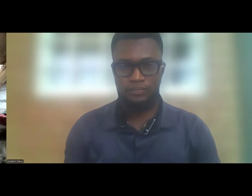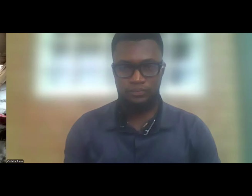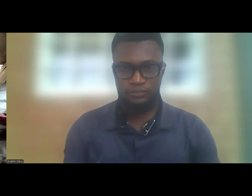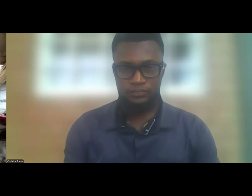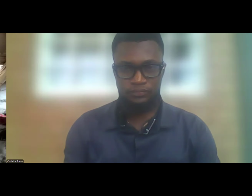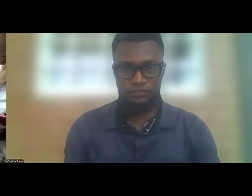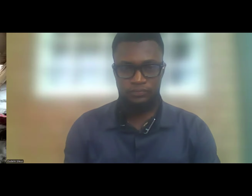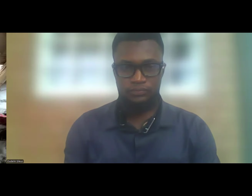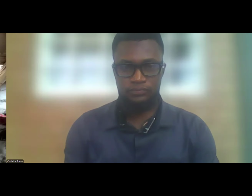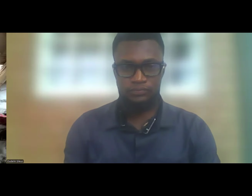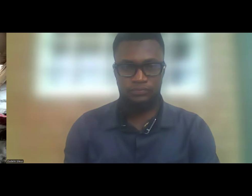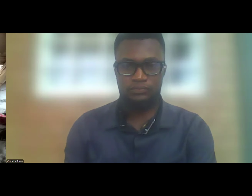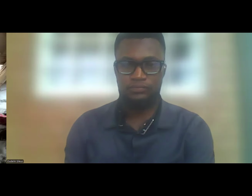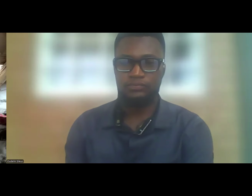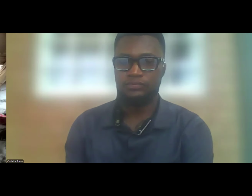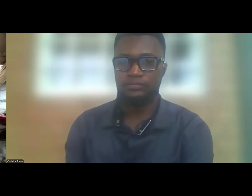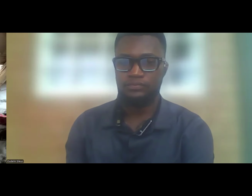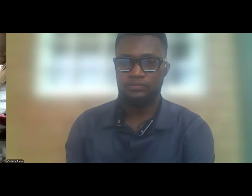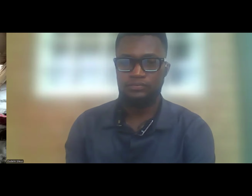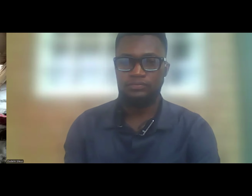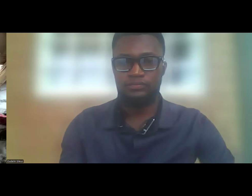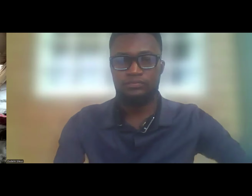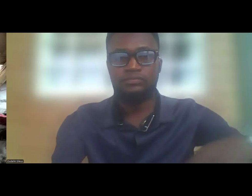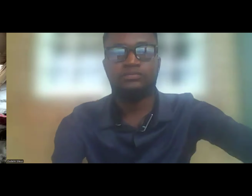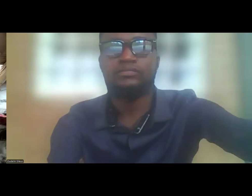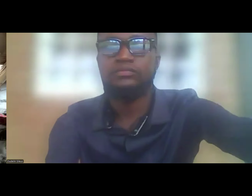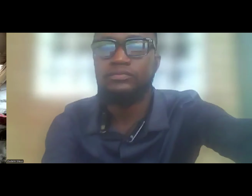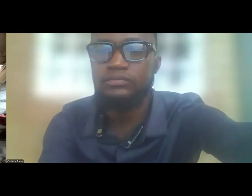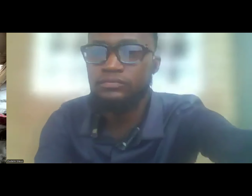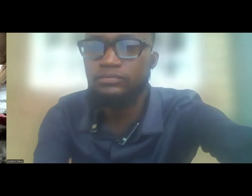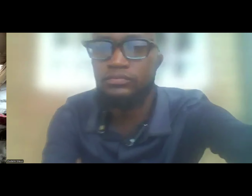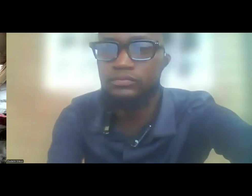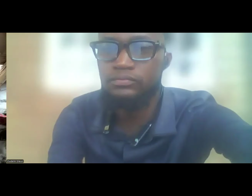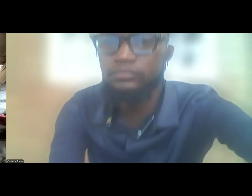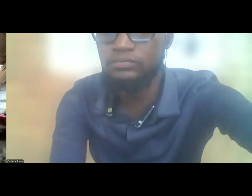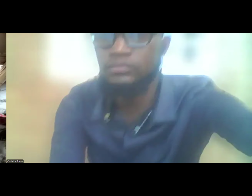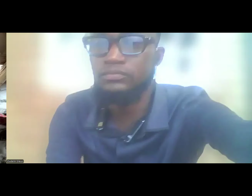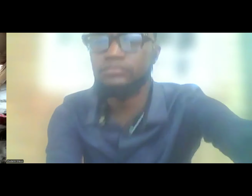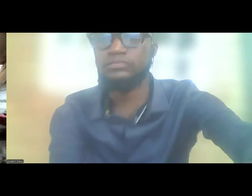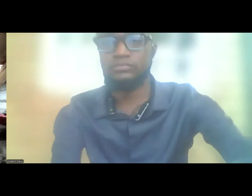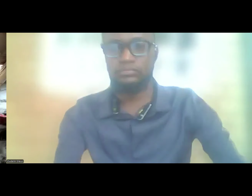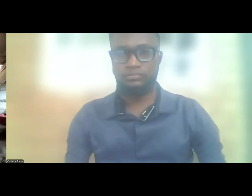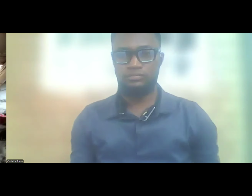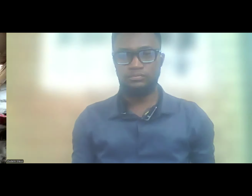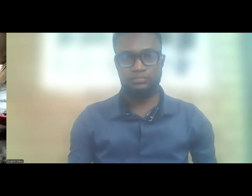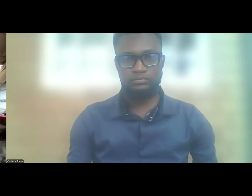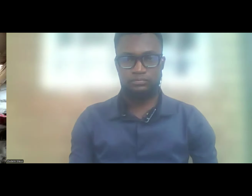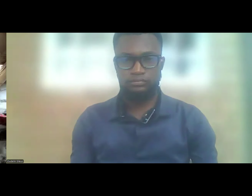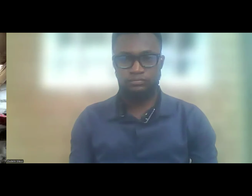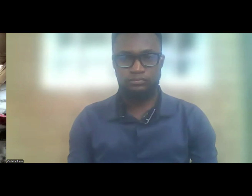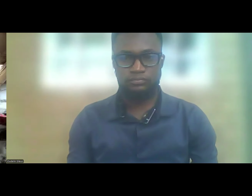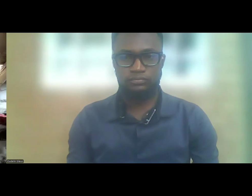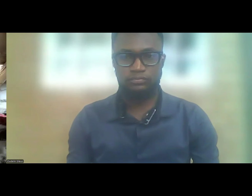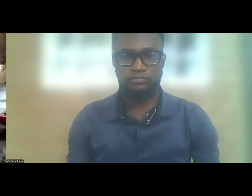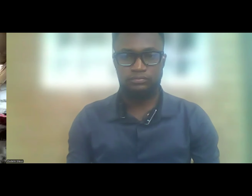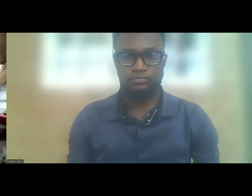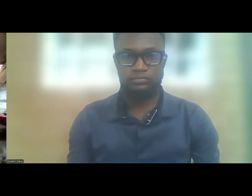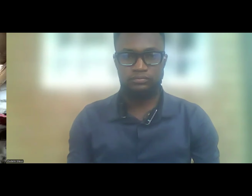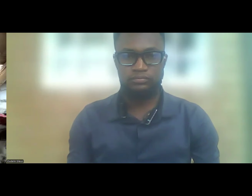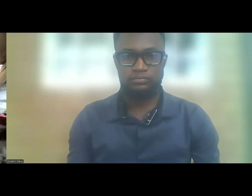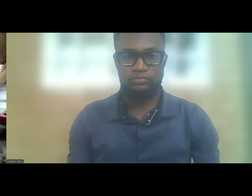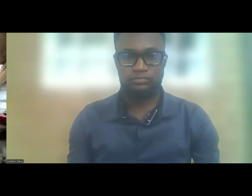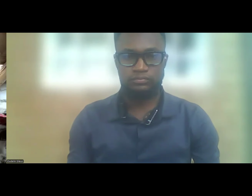Okay, this is Pedro speaking. We have a lot of participants here in the main room. I am going to try